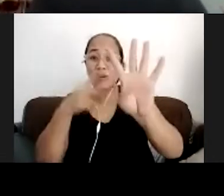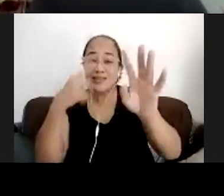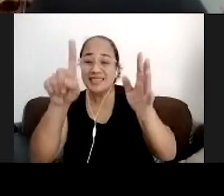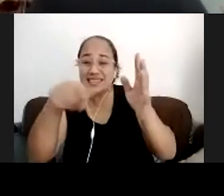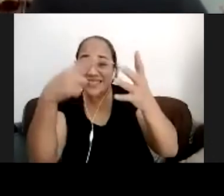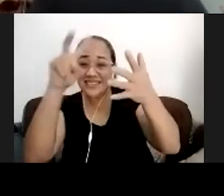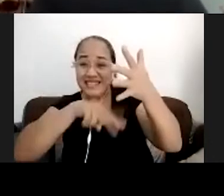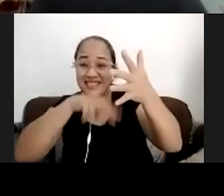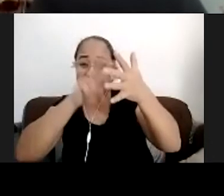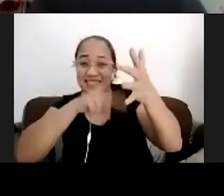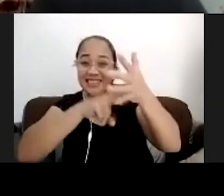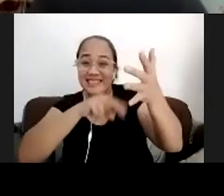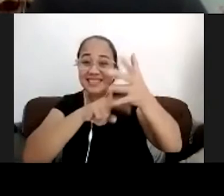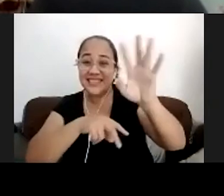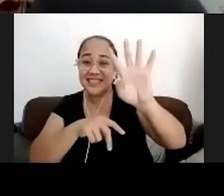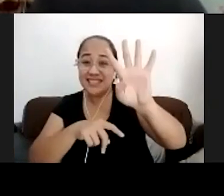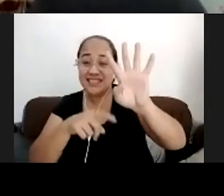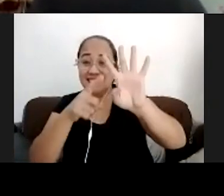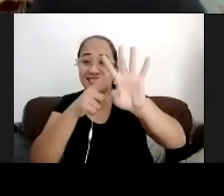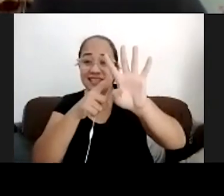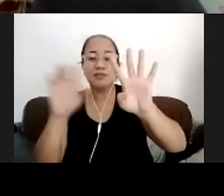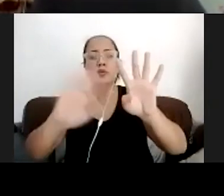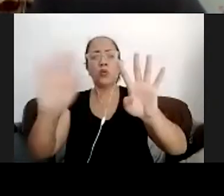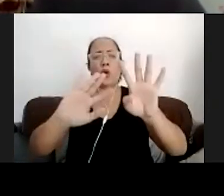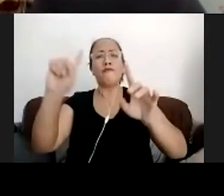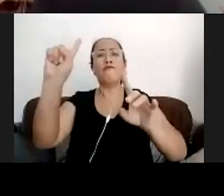the last. No, it's the first sign.